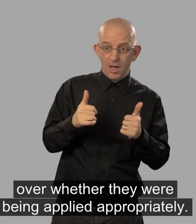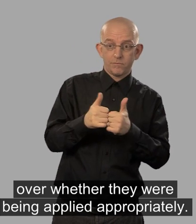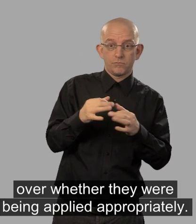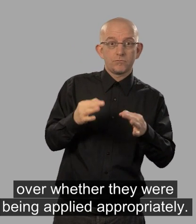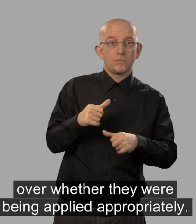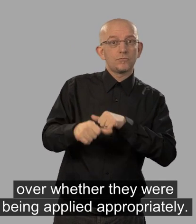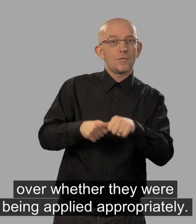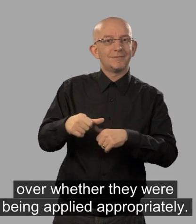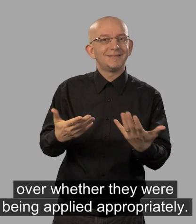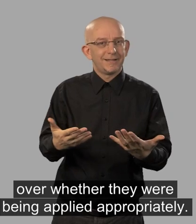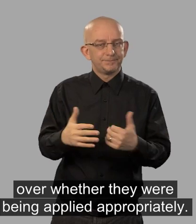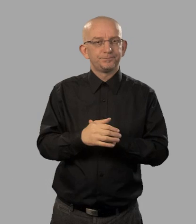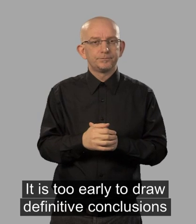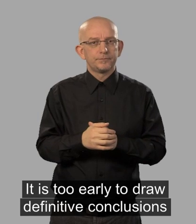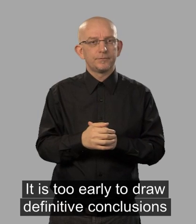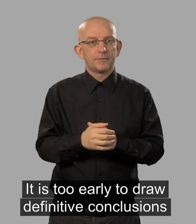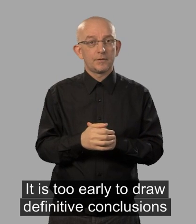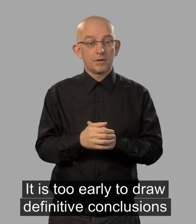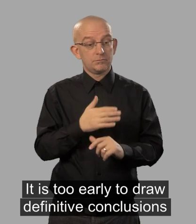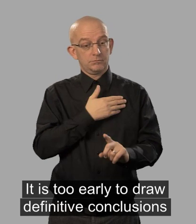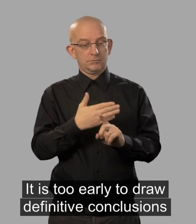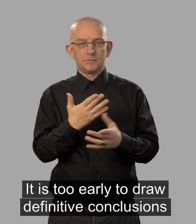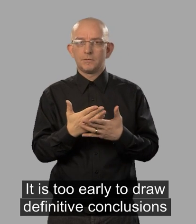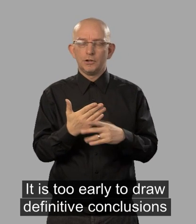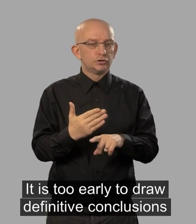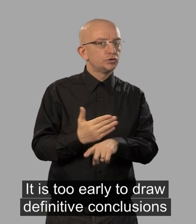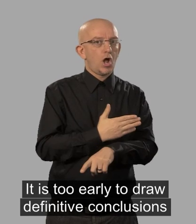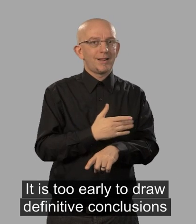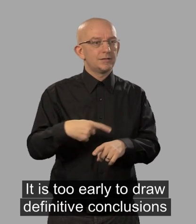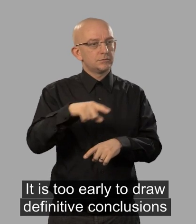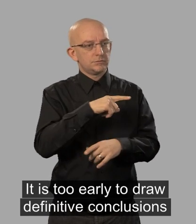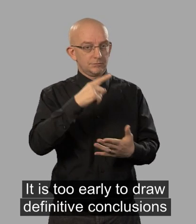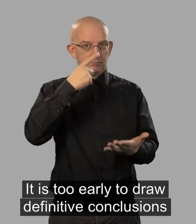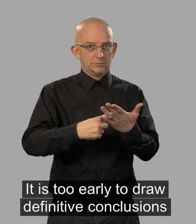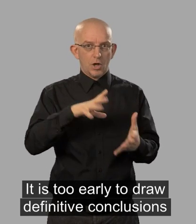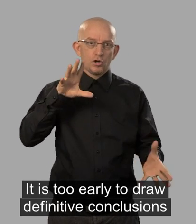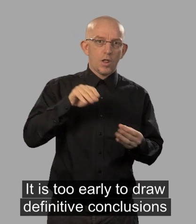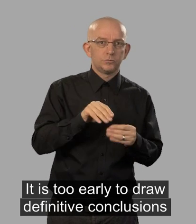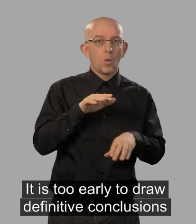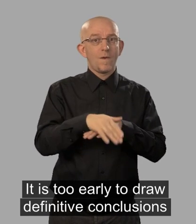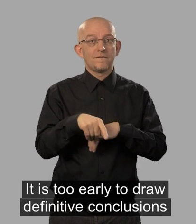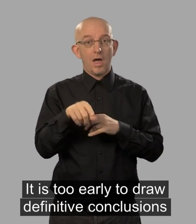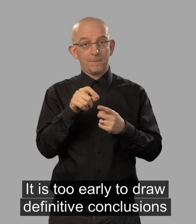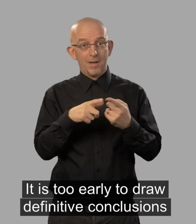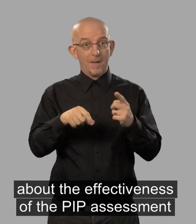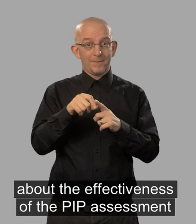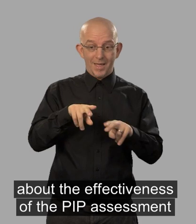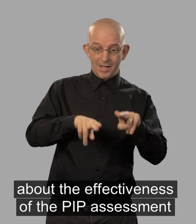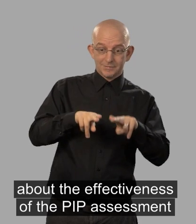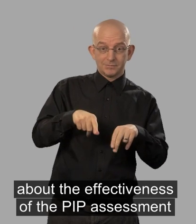being applied appropriately. It is too early to draw definitive conclusions about the effectiveness